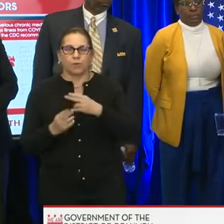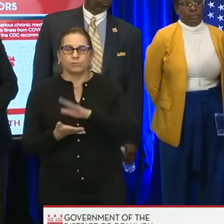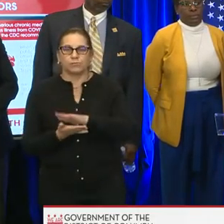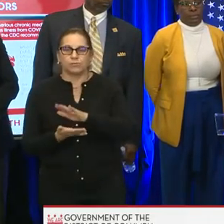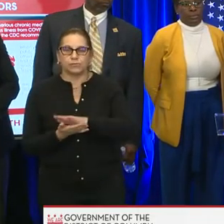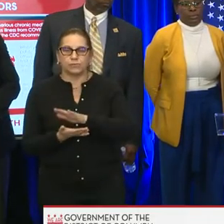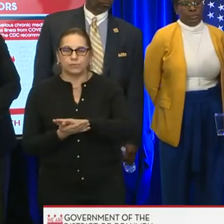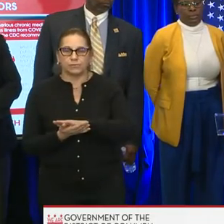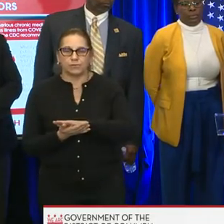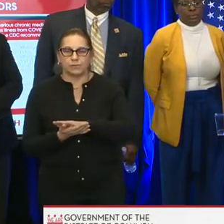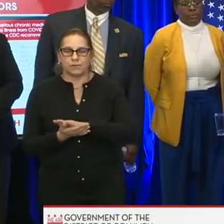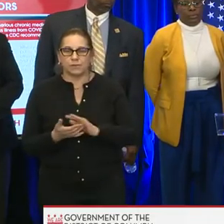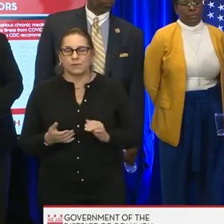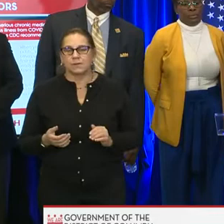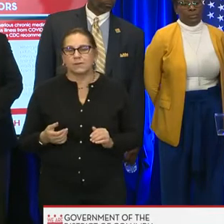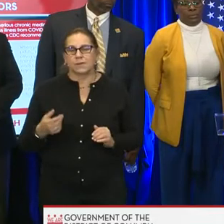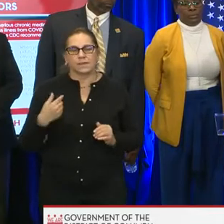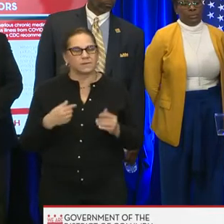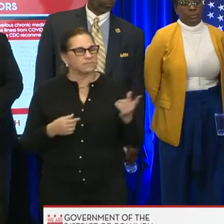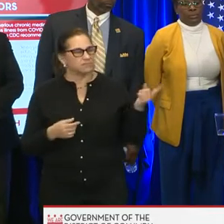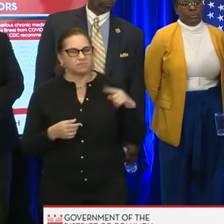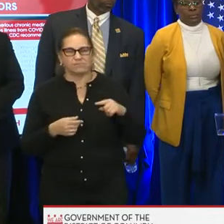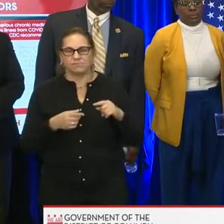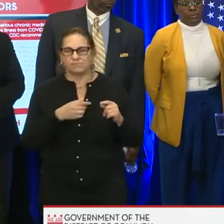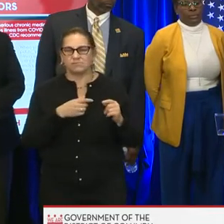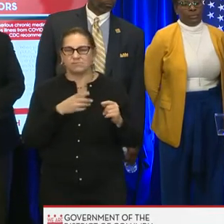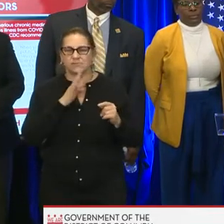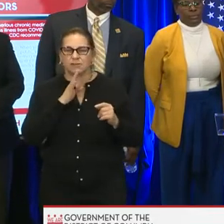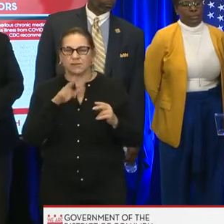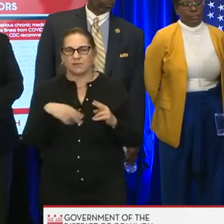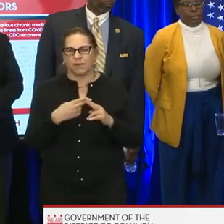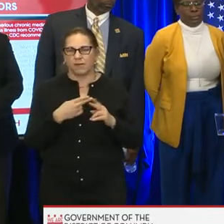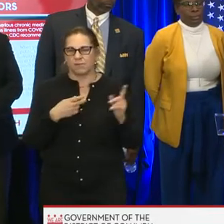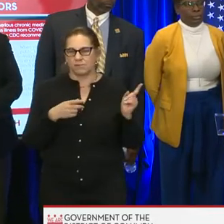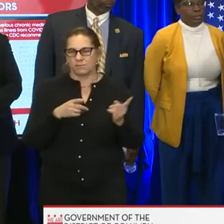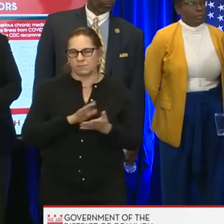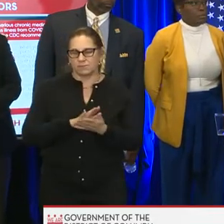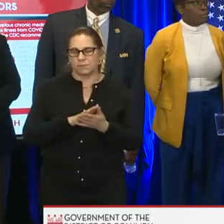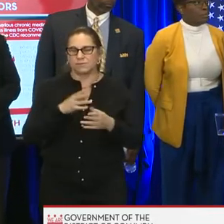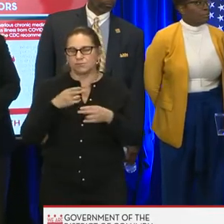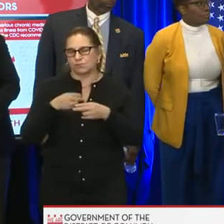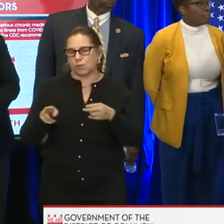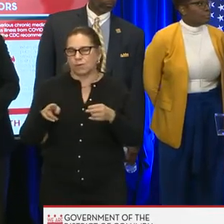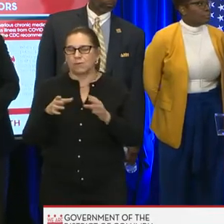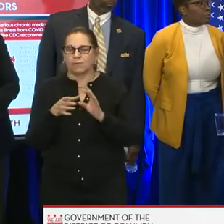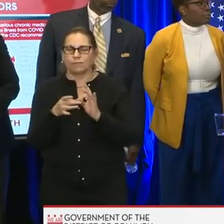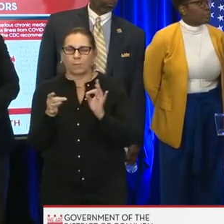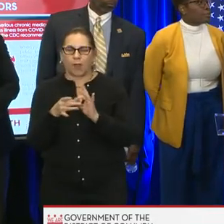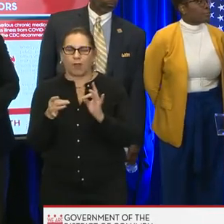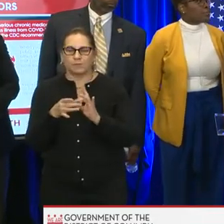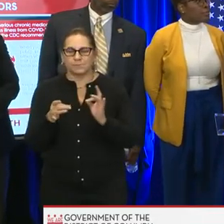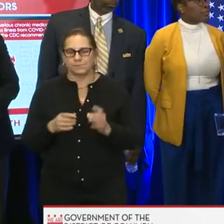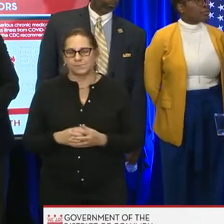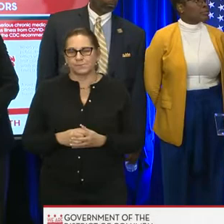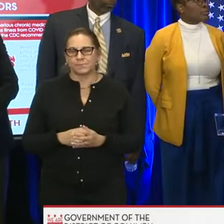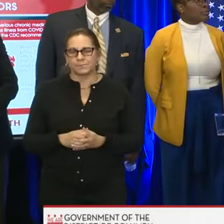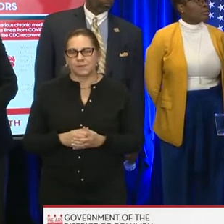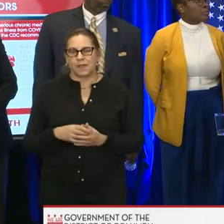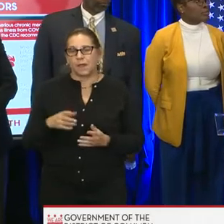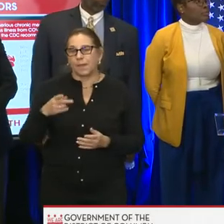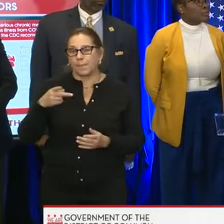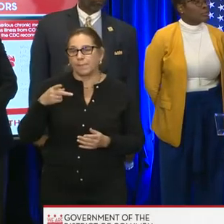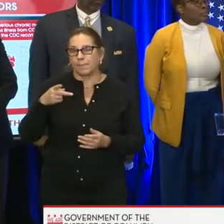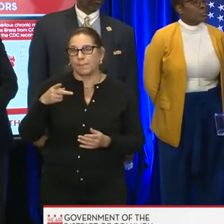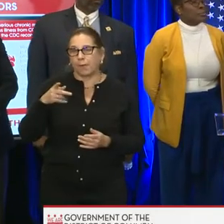just come up for brief introductory remarks. And he may also acknowledge any public charter school leaders we